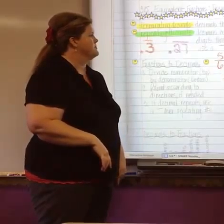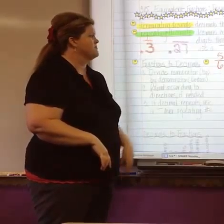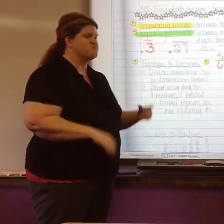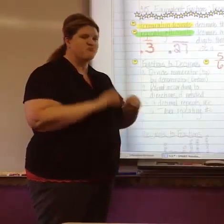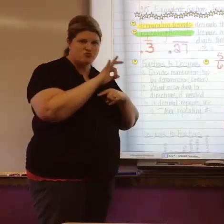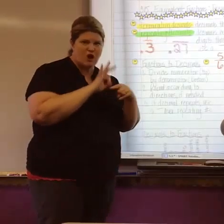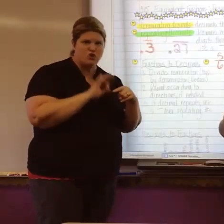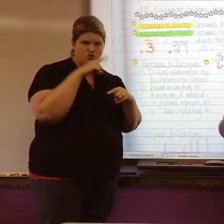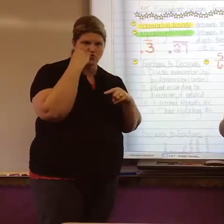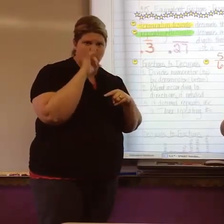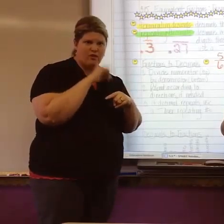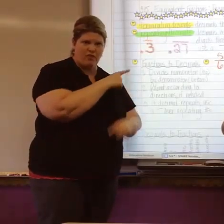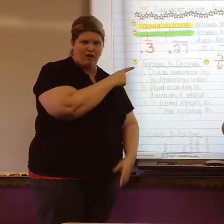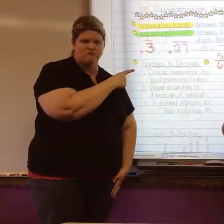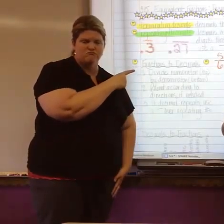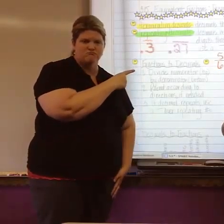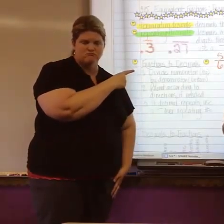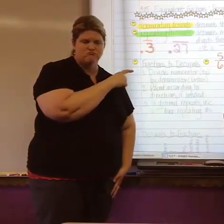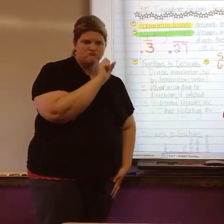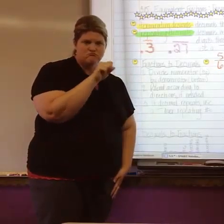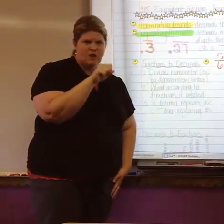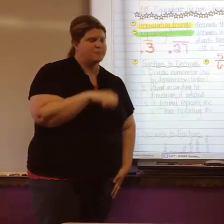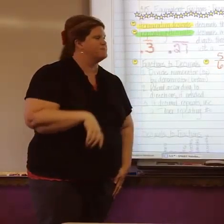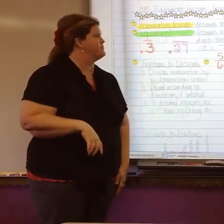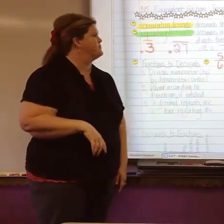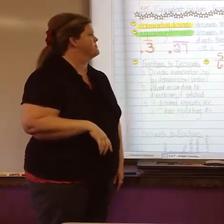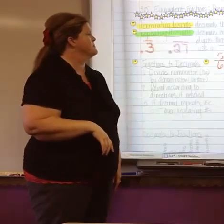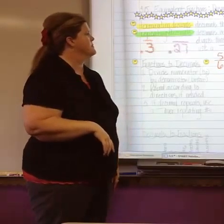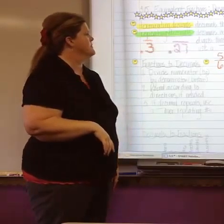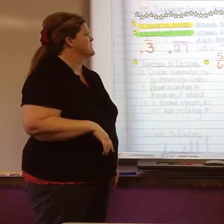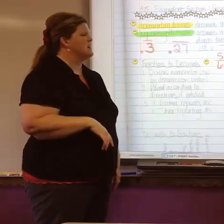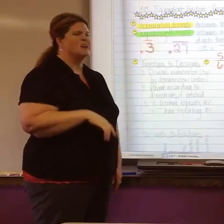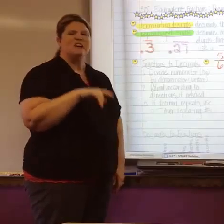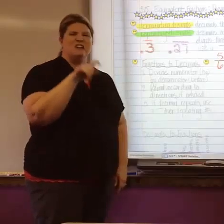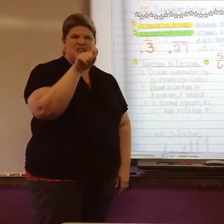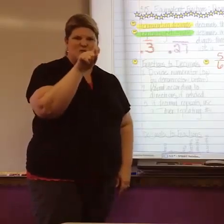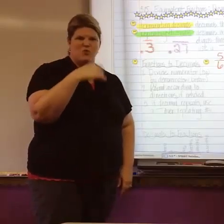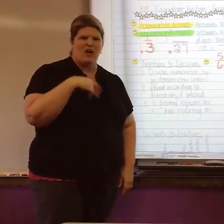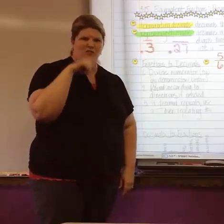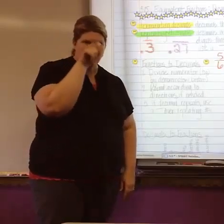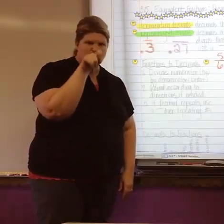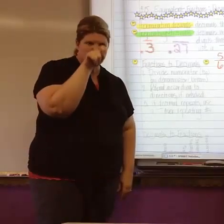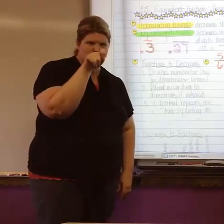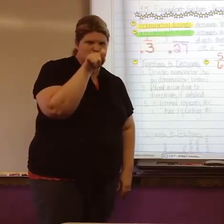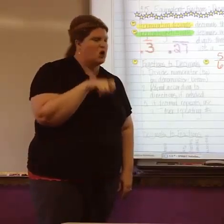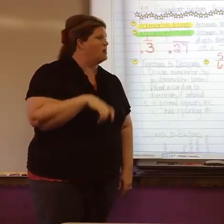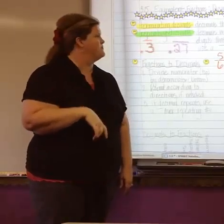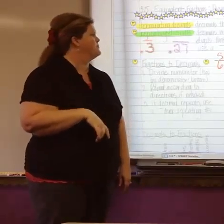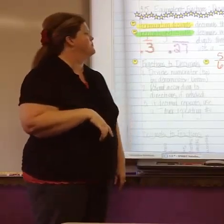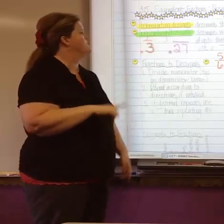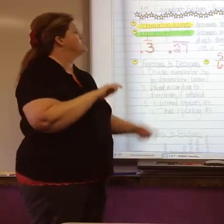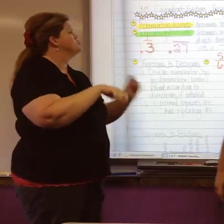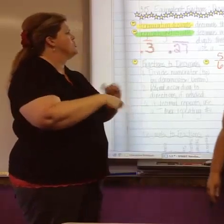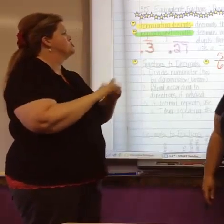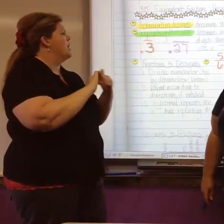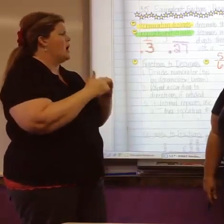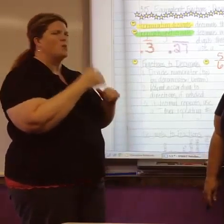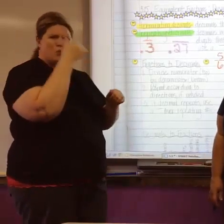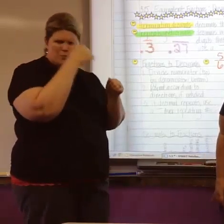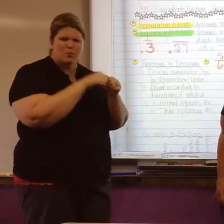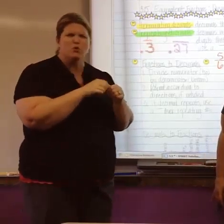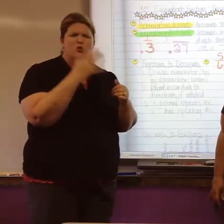like that. Yeah? Decimals have those cool little dots. Decimal points. All right. You probably